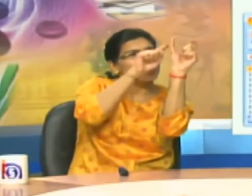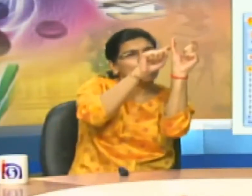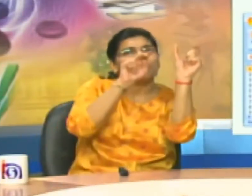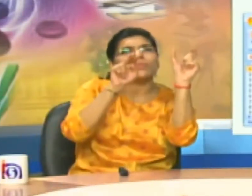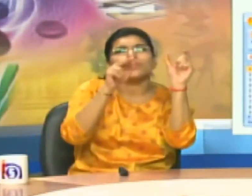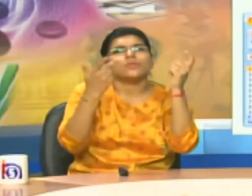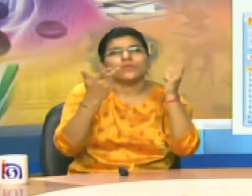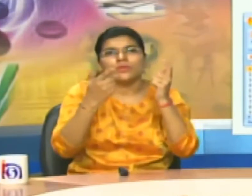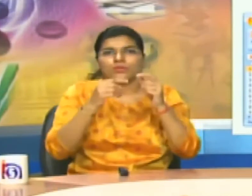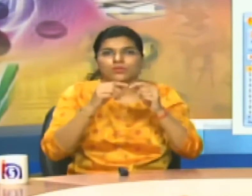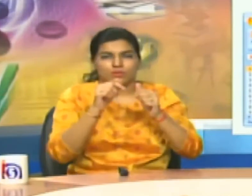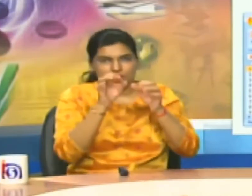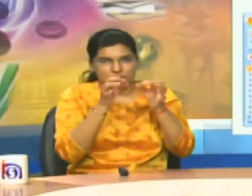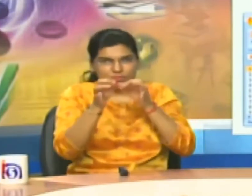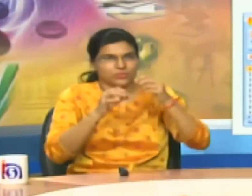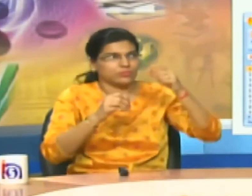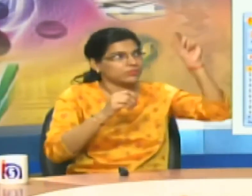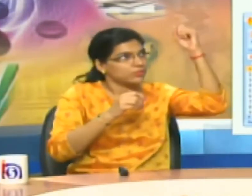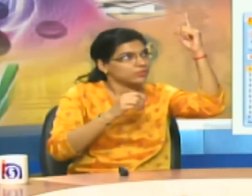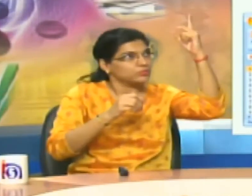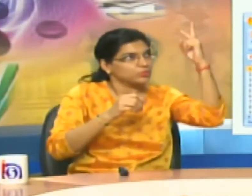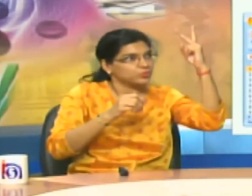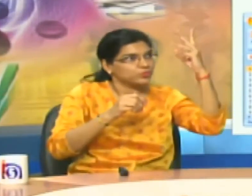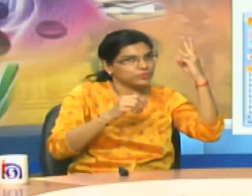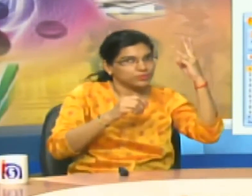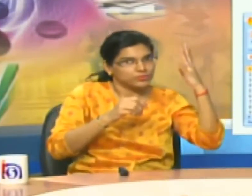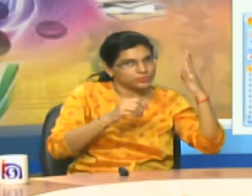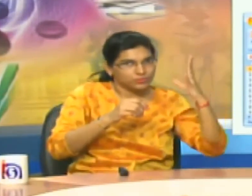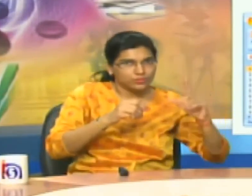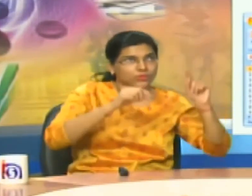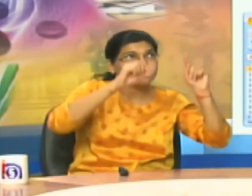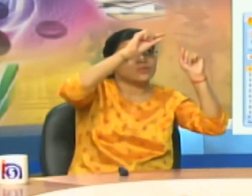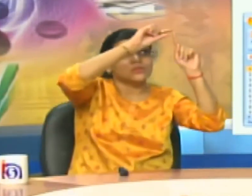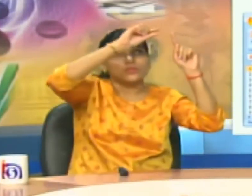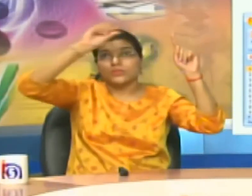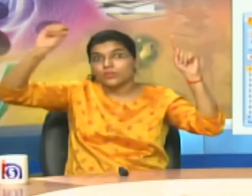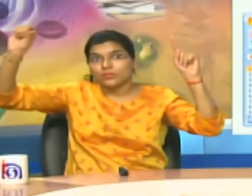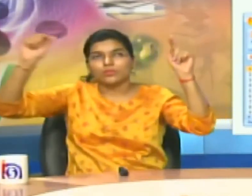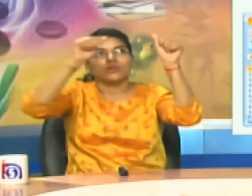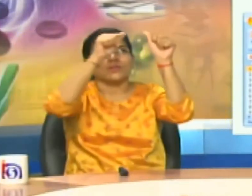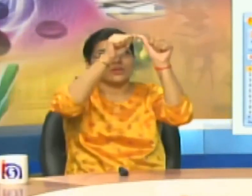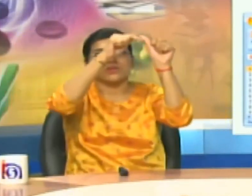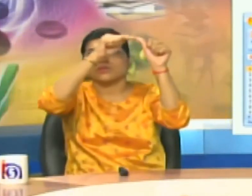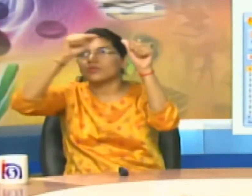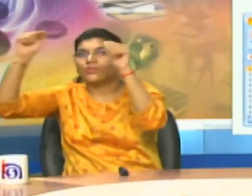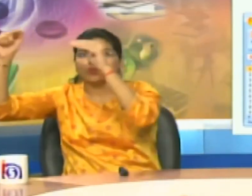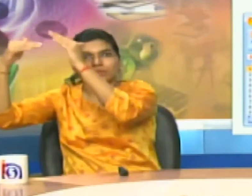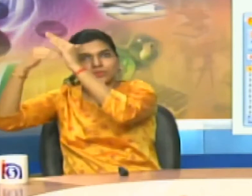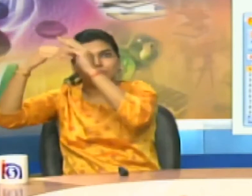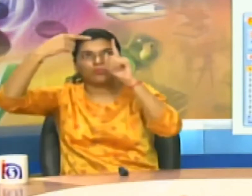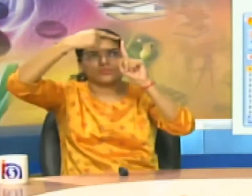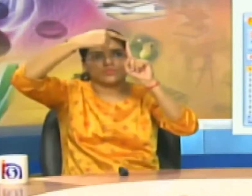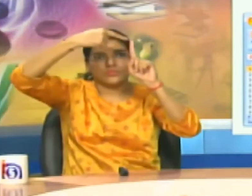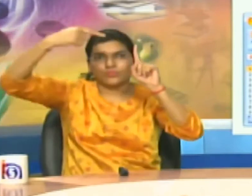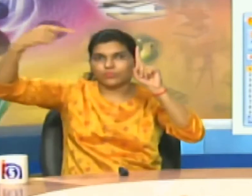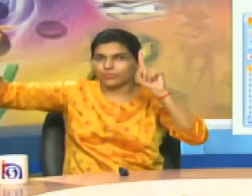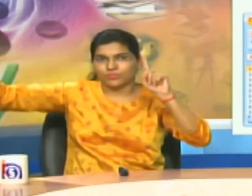1. That number 1 shows us, it has some numbers written there